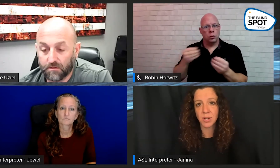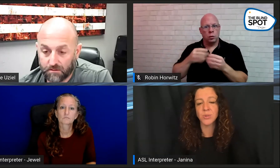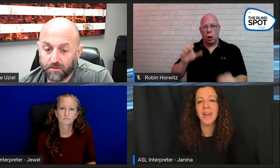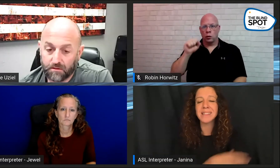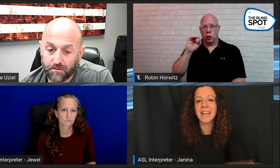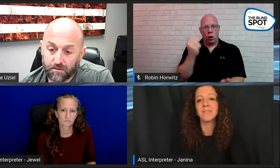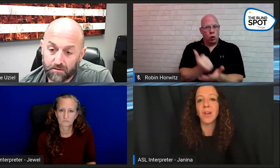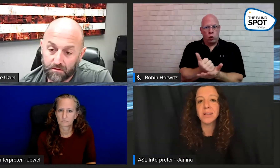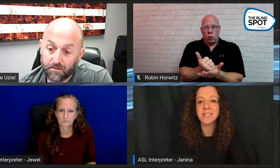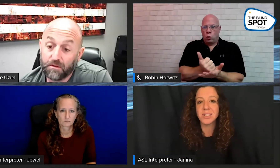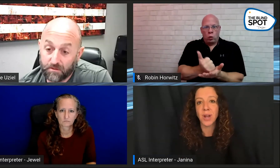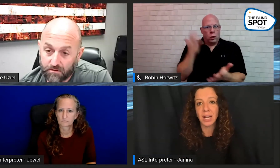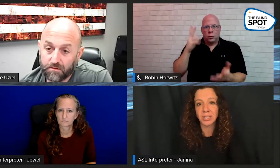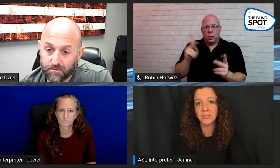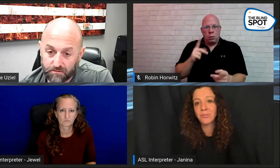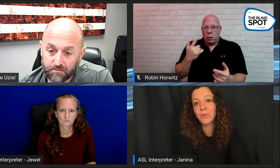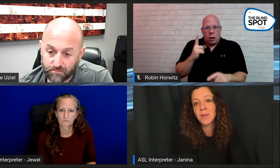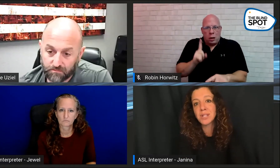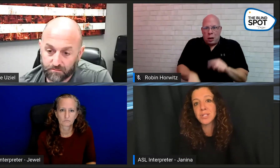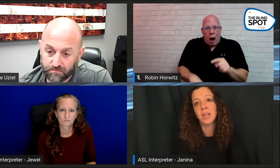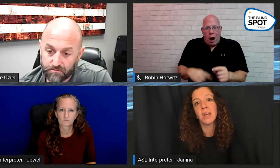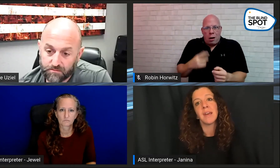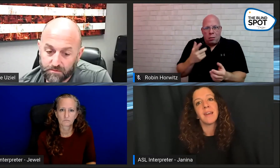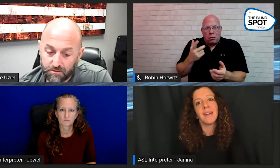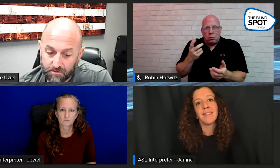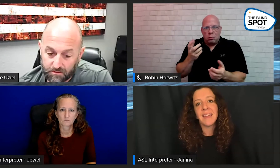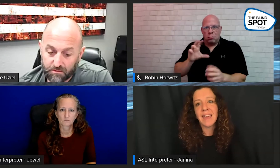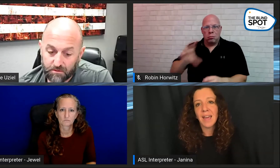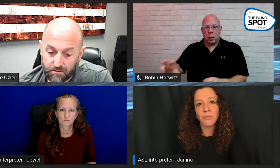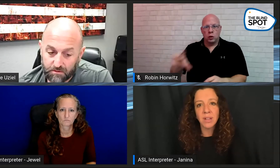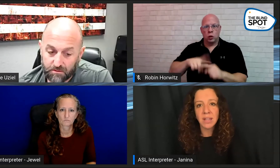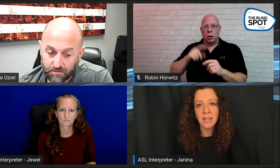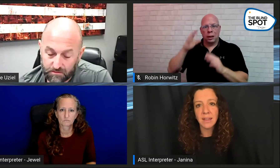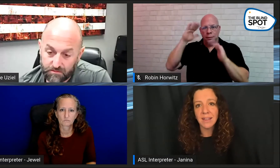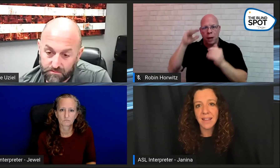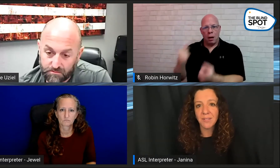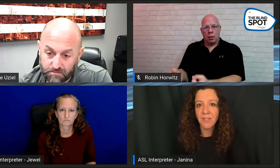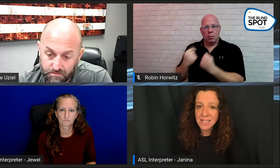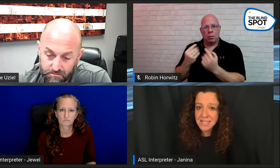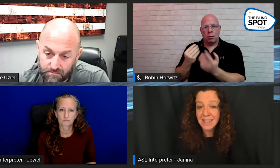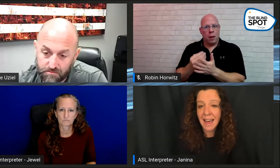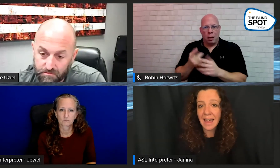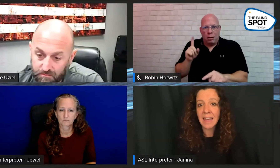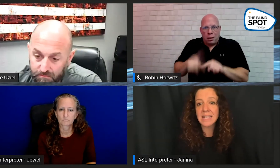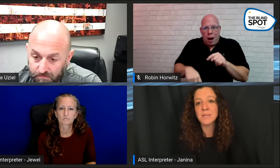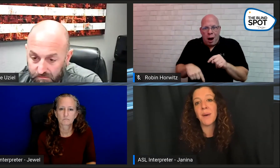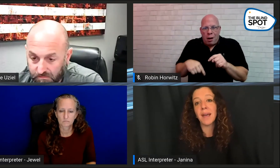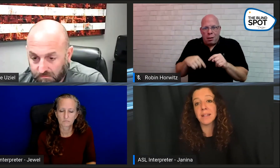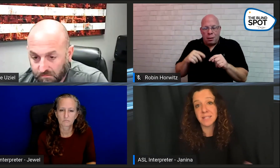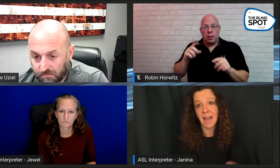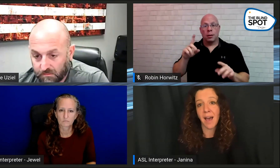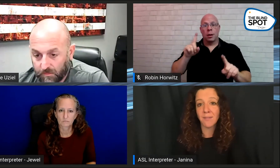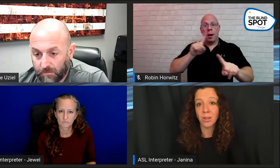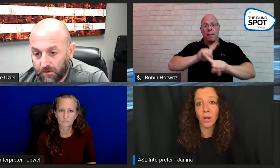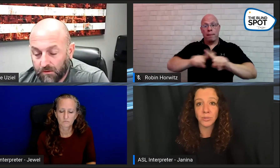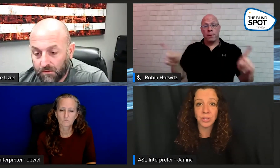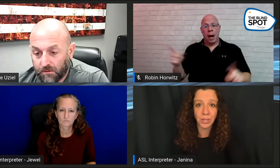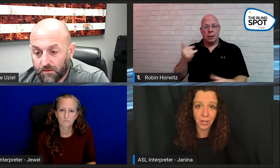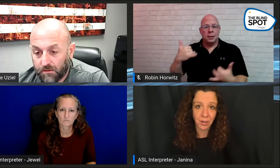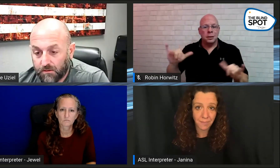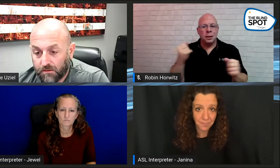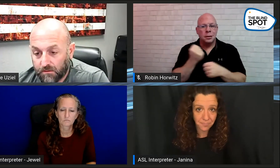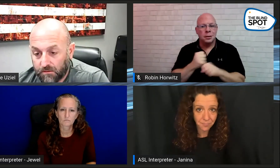0.07%. I'm sorry. So that's kind of lost its attraction for the rich. They can't really invest in that and expect to have a